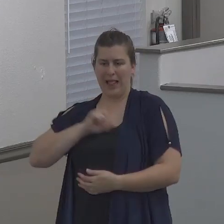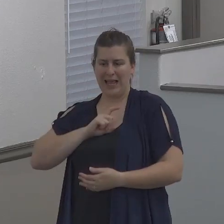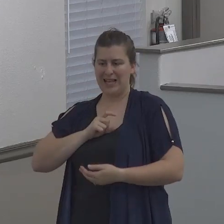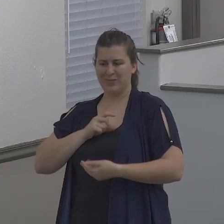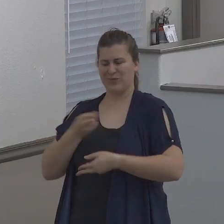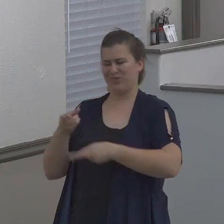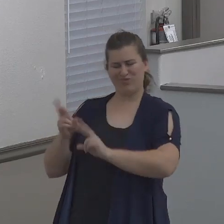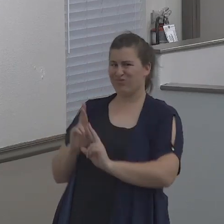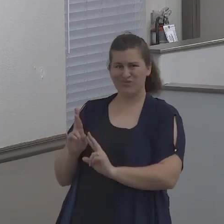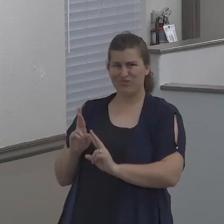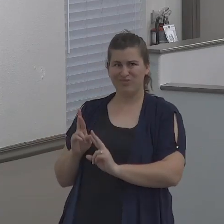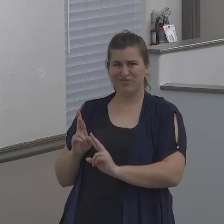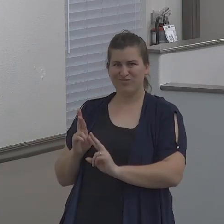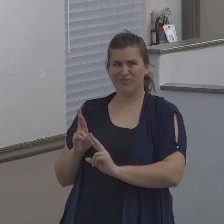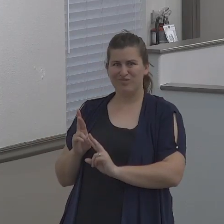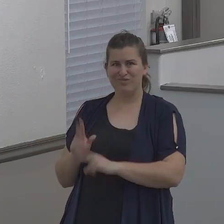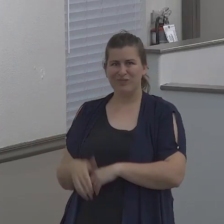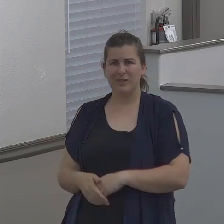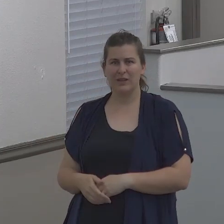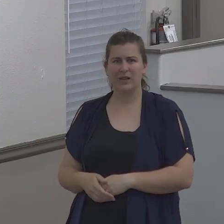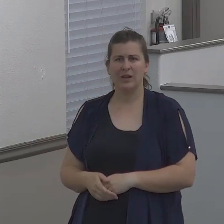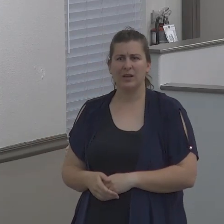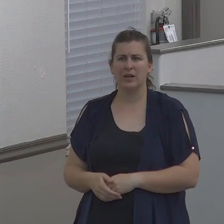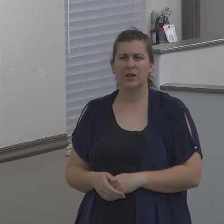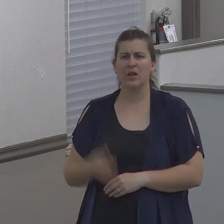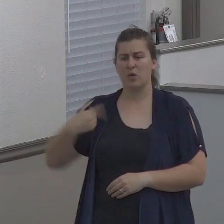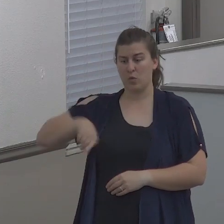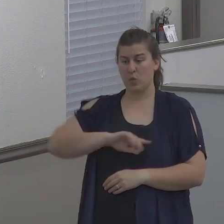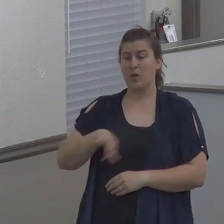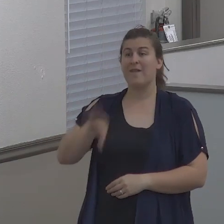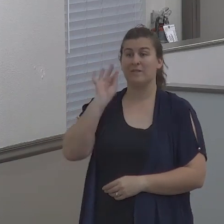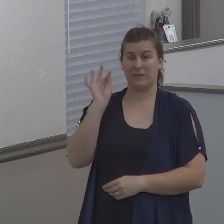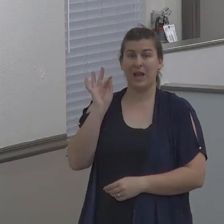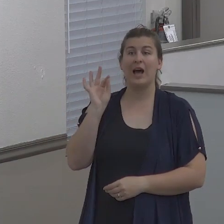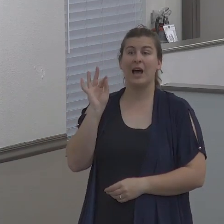being the enemy, and in some cases, as we're